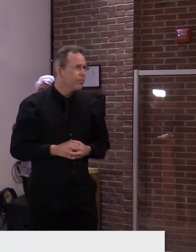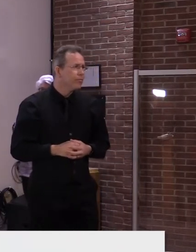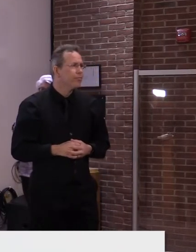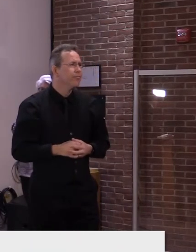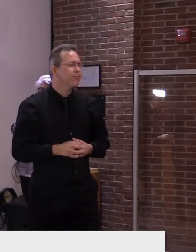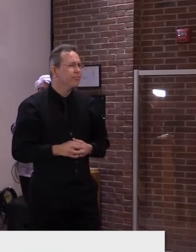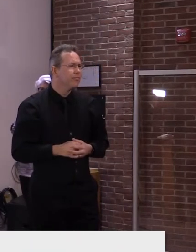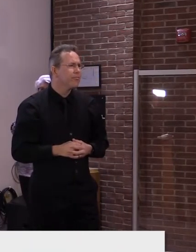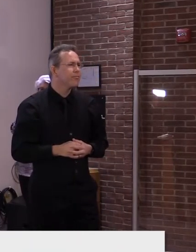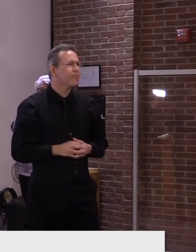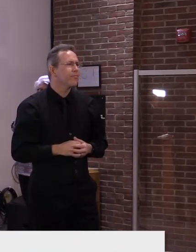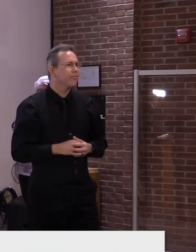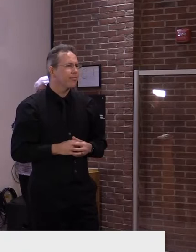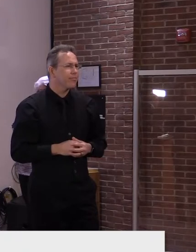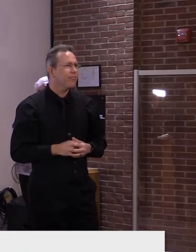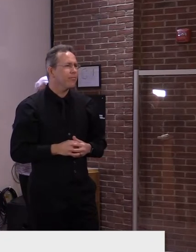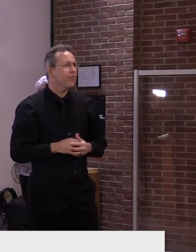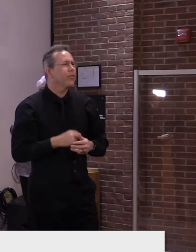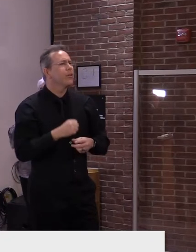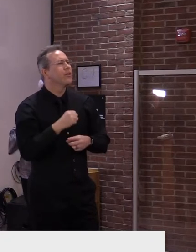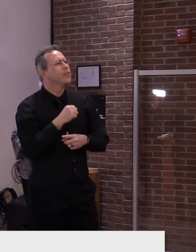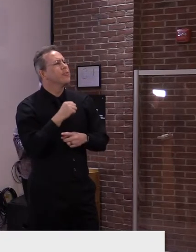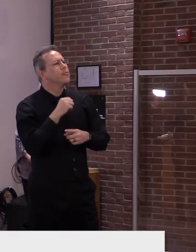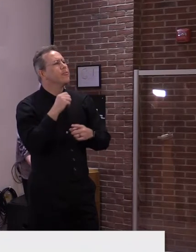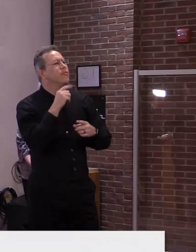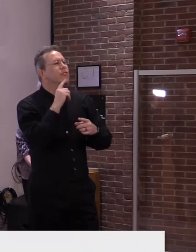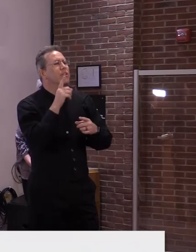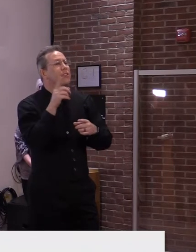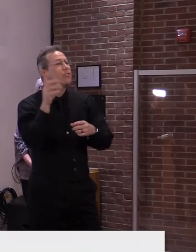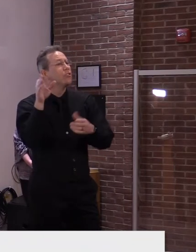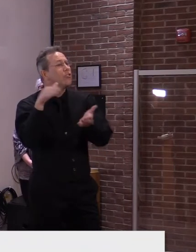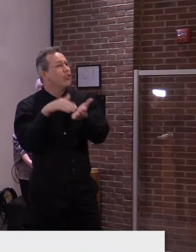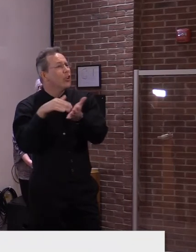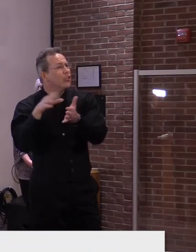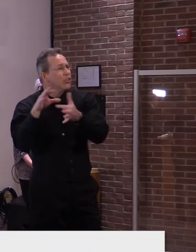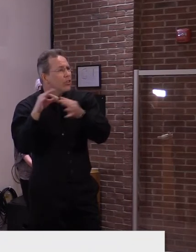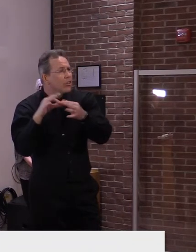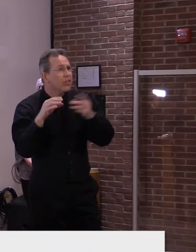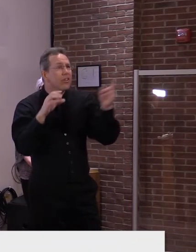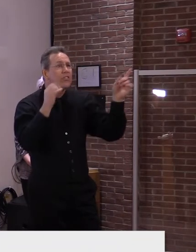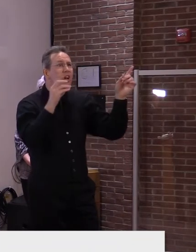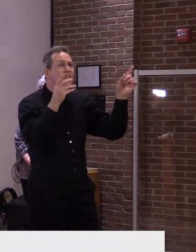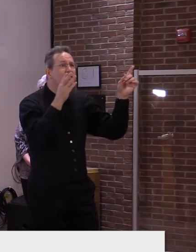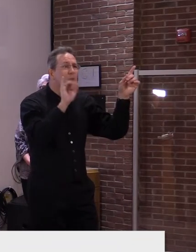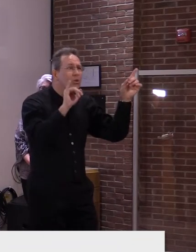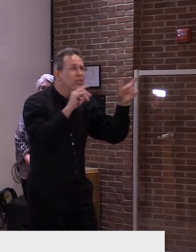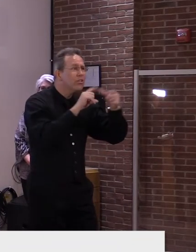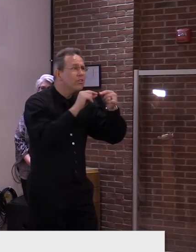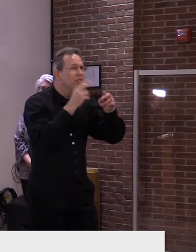the information, that it's safe, that gives me great comfort, and it should give all Vermonters comfort as well.